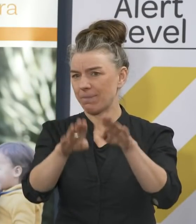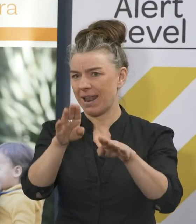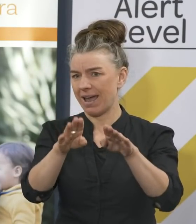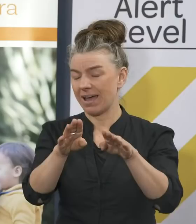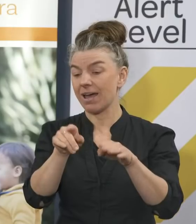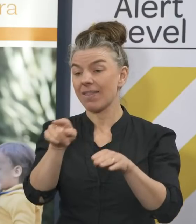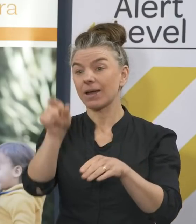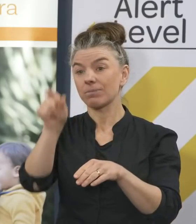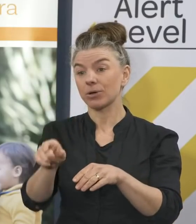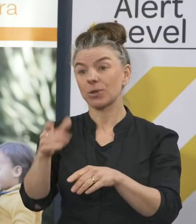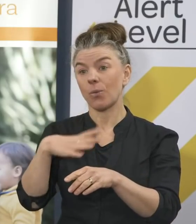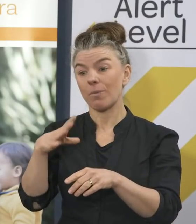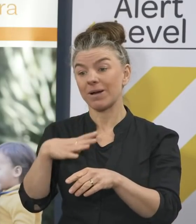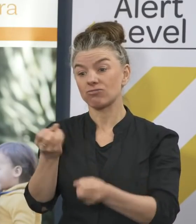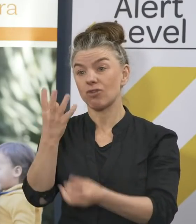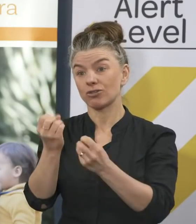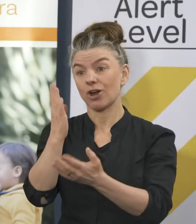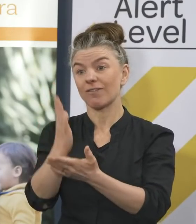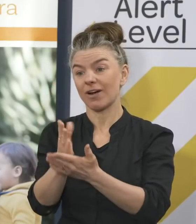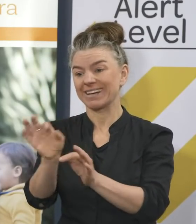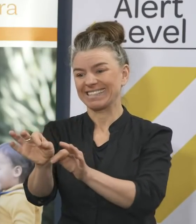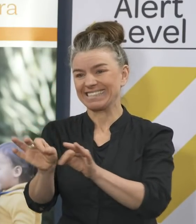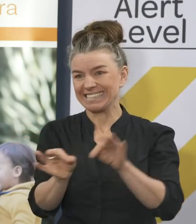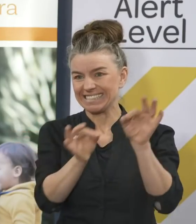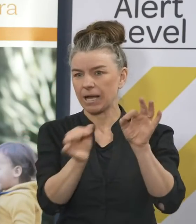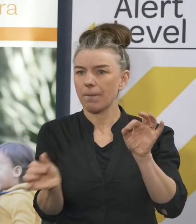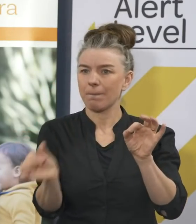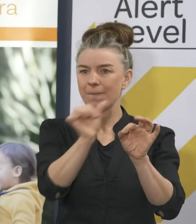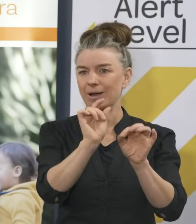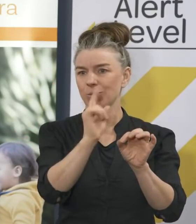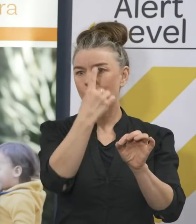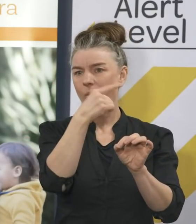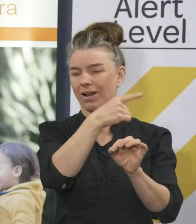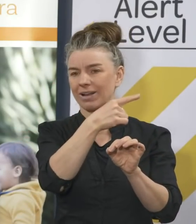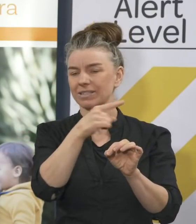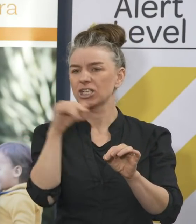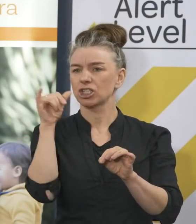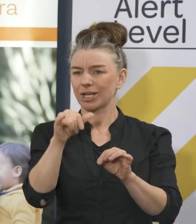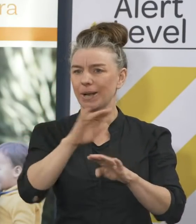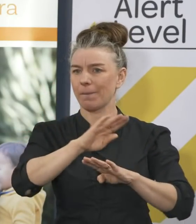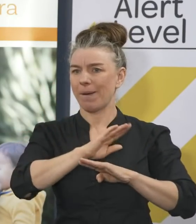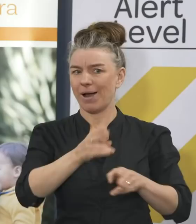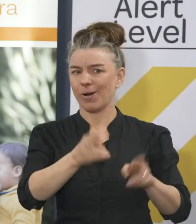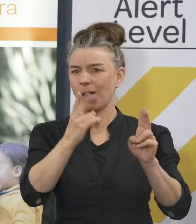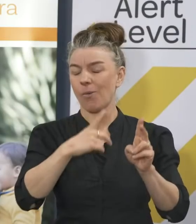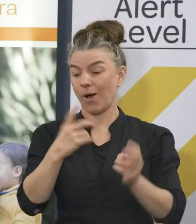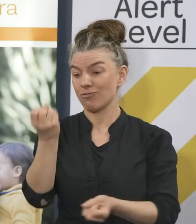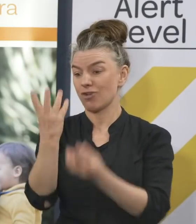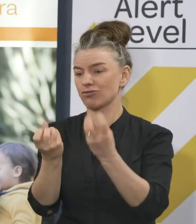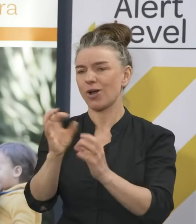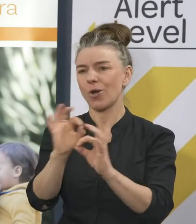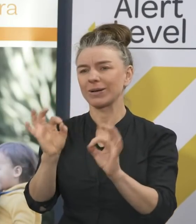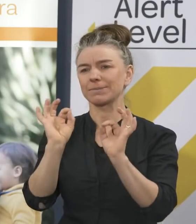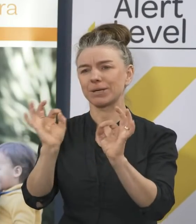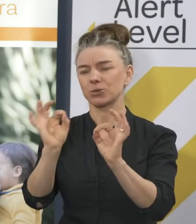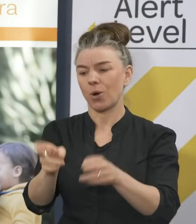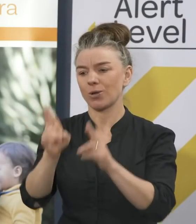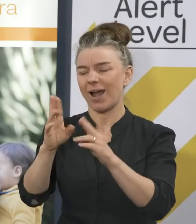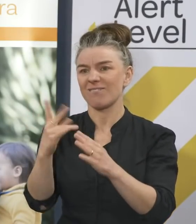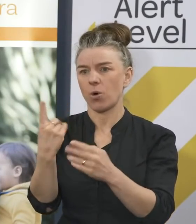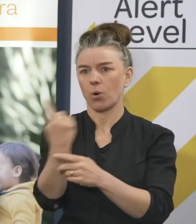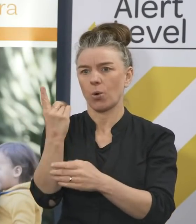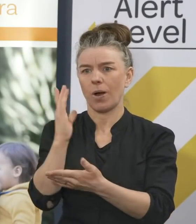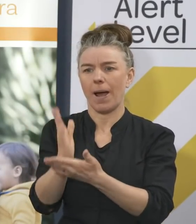in Rotorua is being transferred to the Jet Park Hotel to be looked after there. So our total number